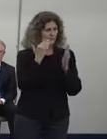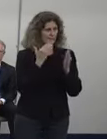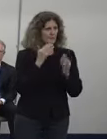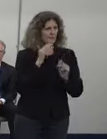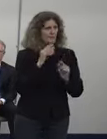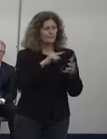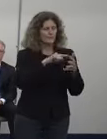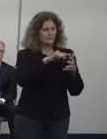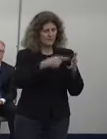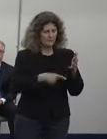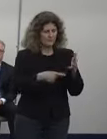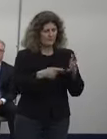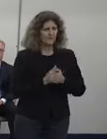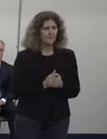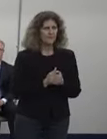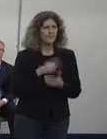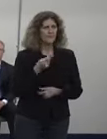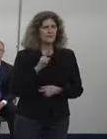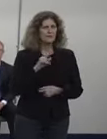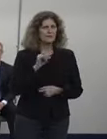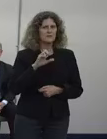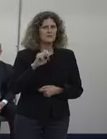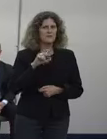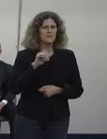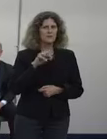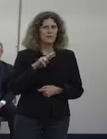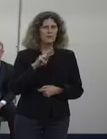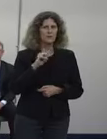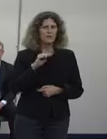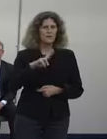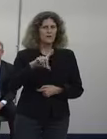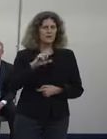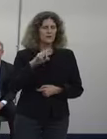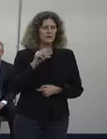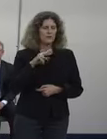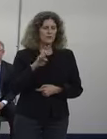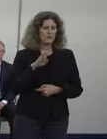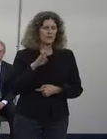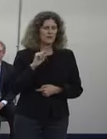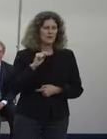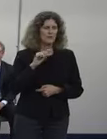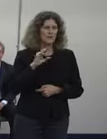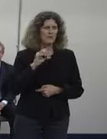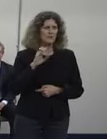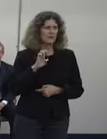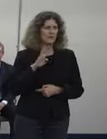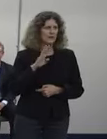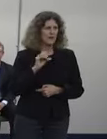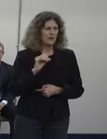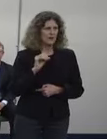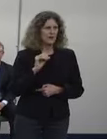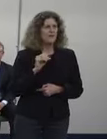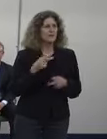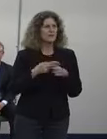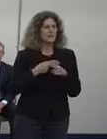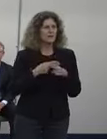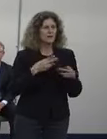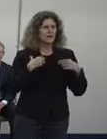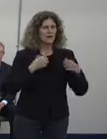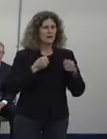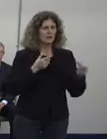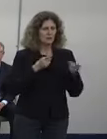for today is Dr. Jennifer Mullendore, the Buncombe County Medical Director and Interim Public Health Director, Steve